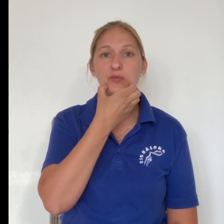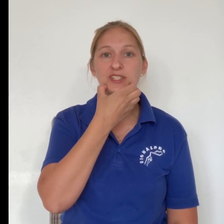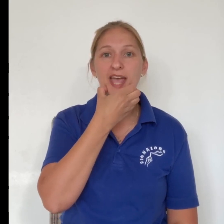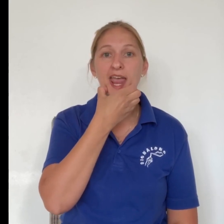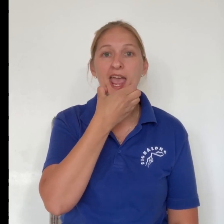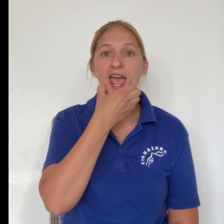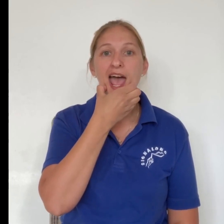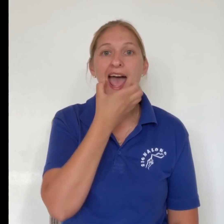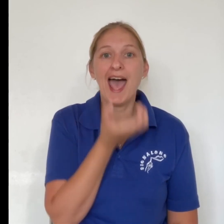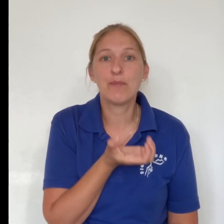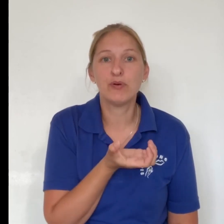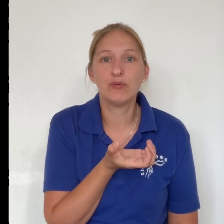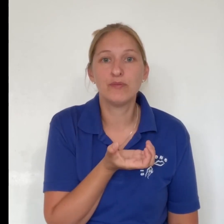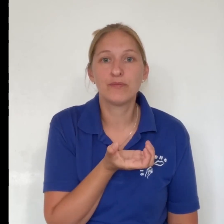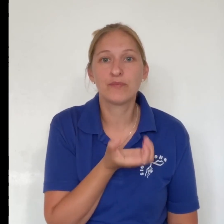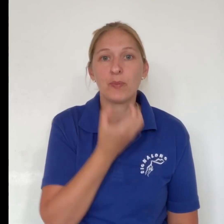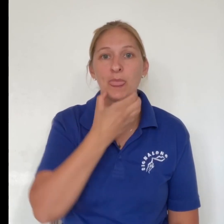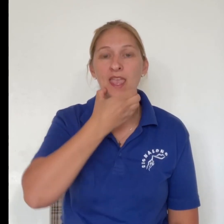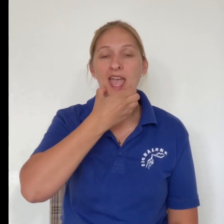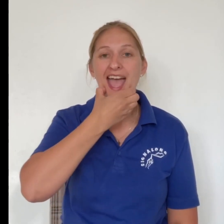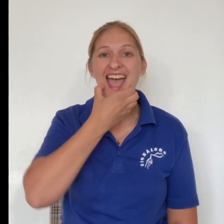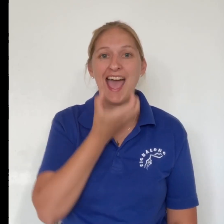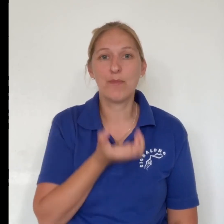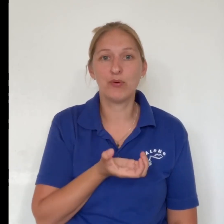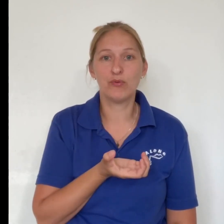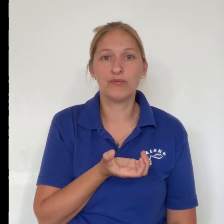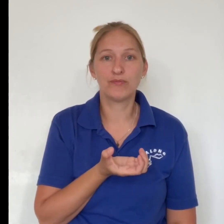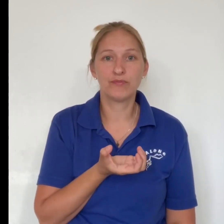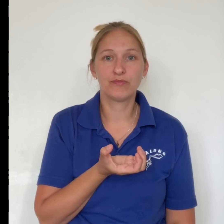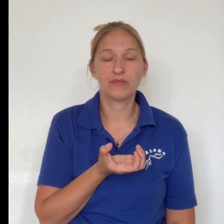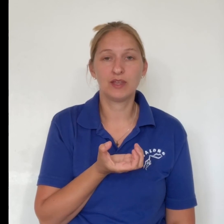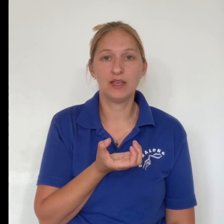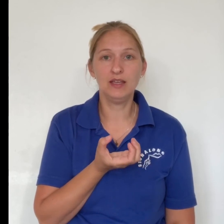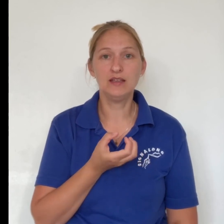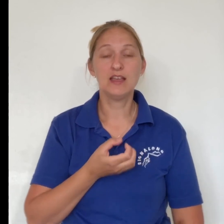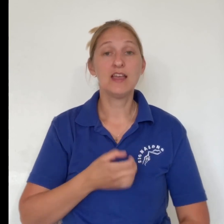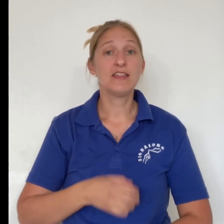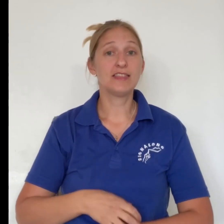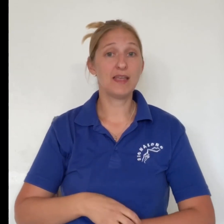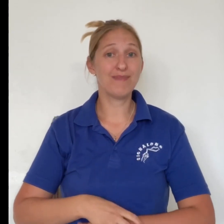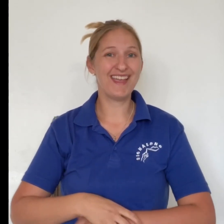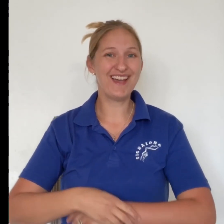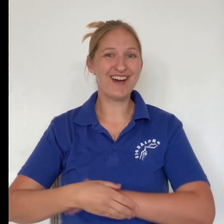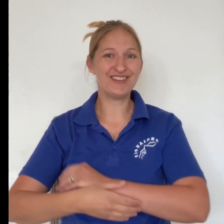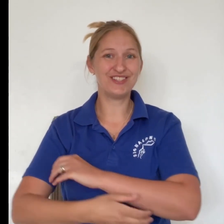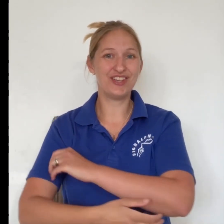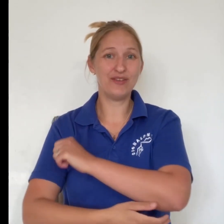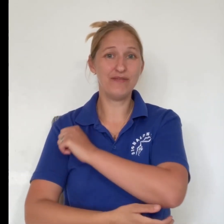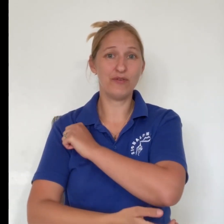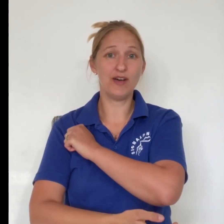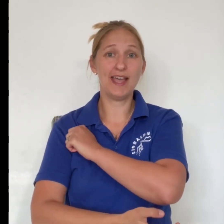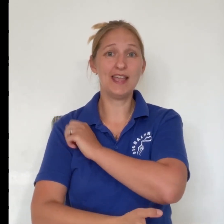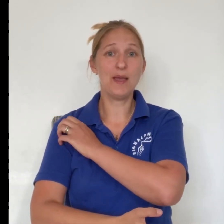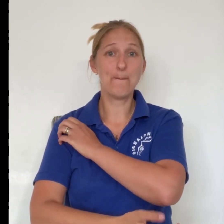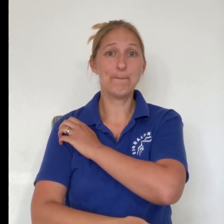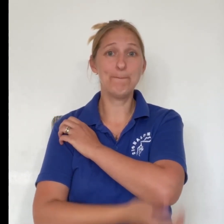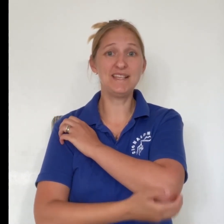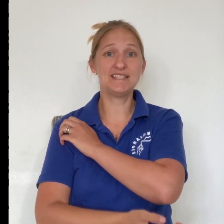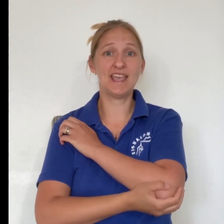say apple, apple, okay? They may ask you for a